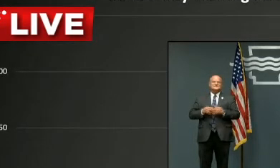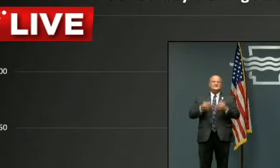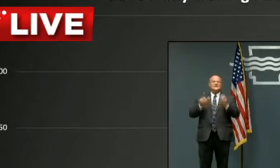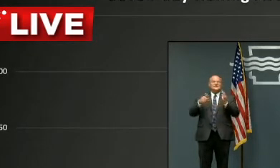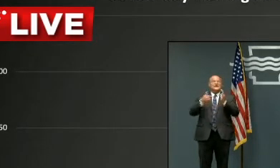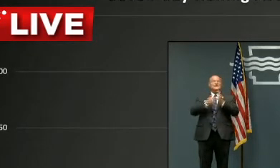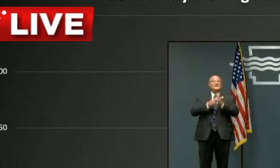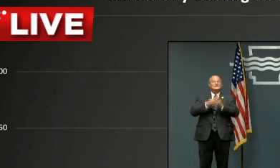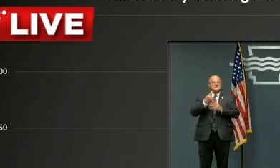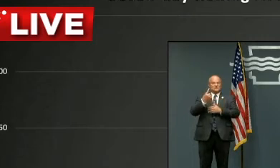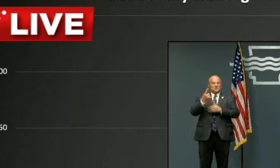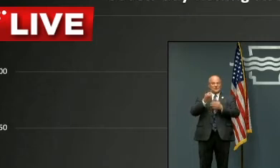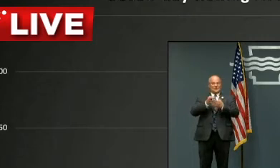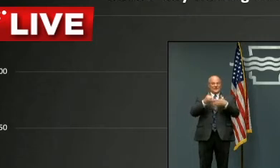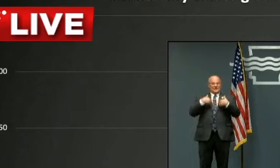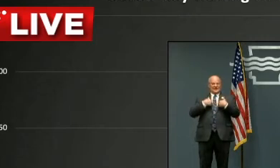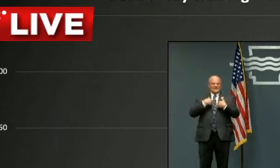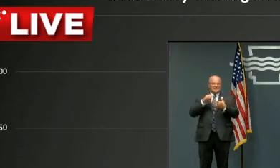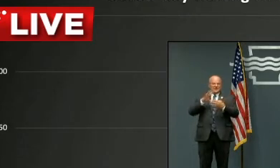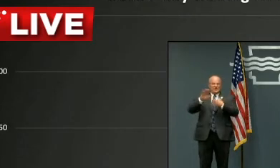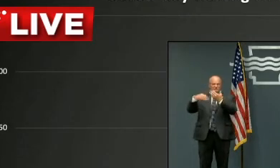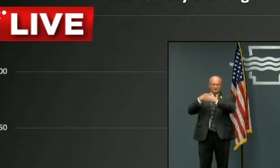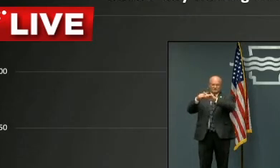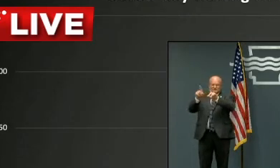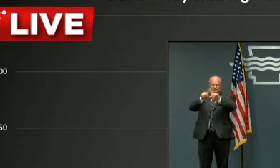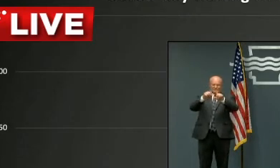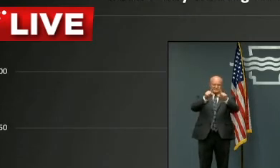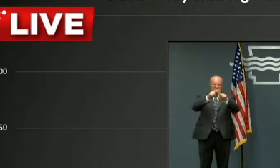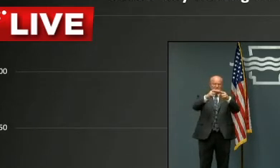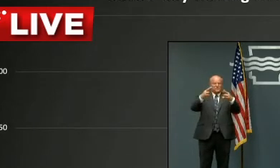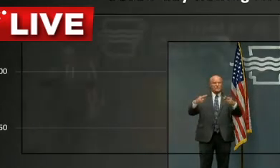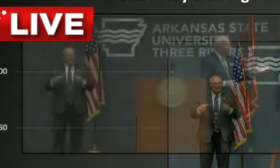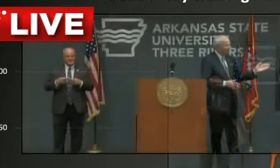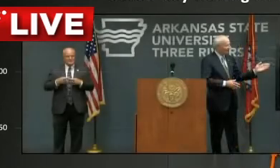this is the one that has all of the different regions,